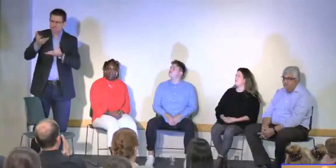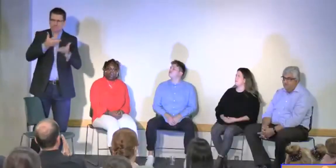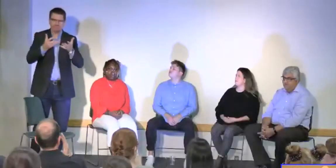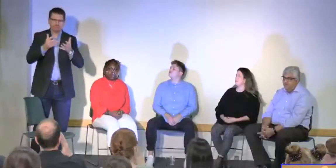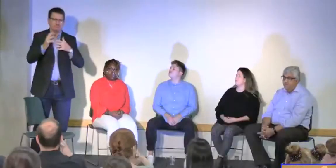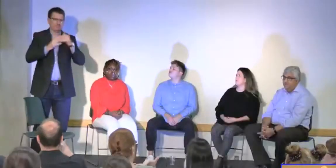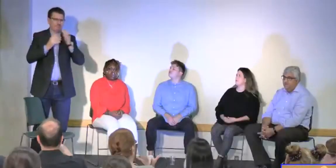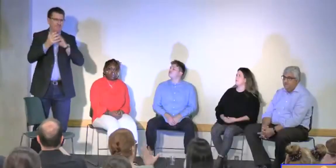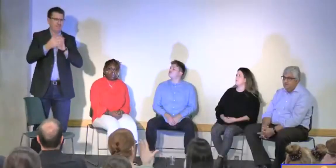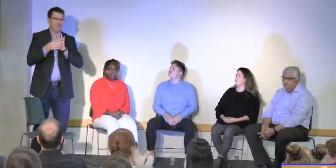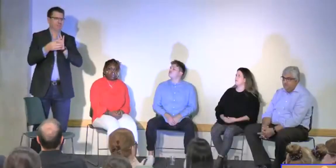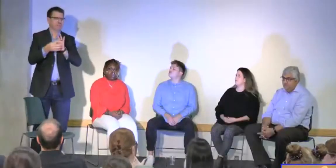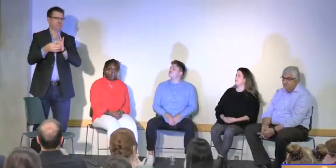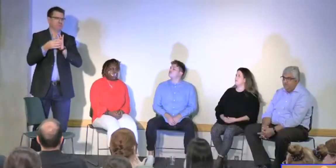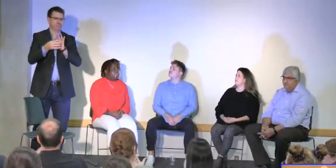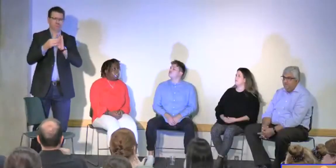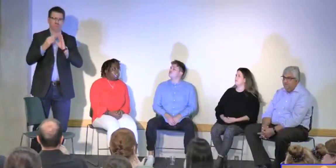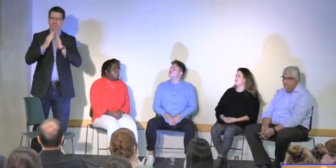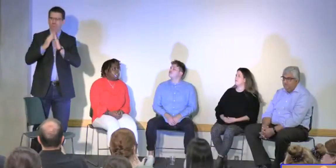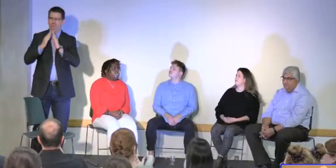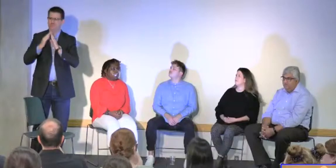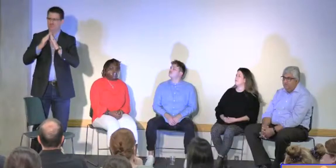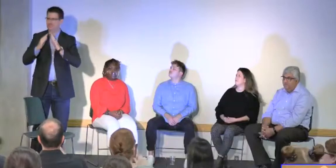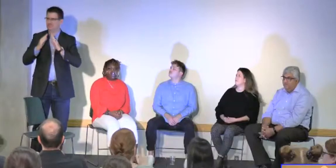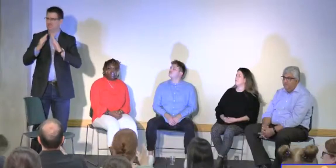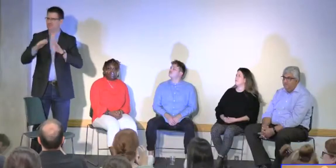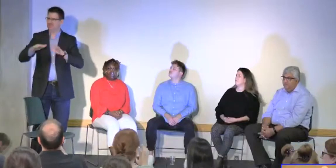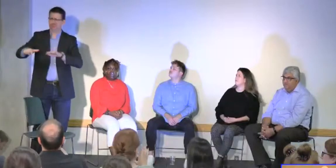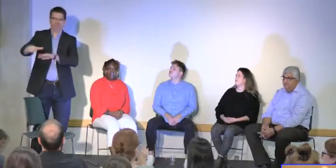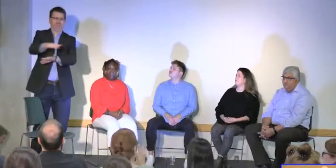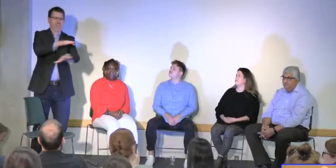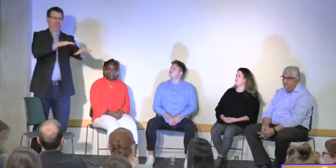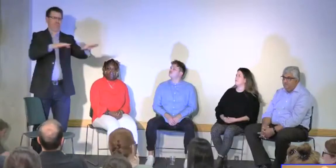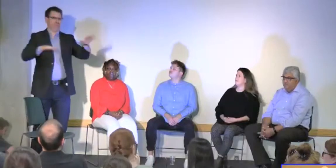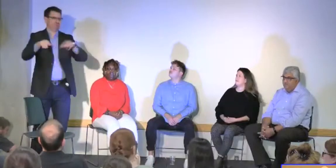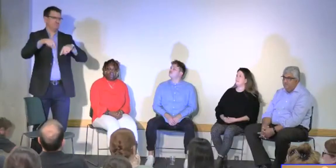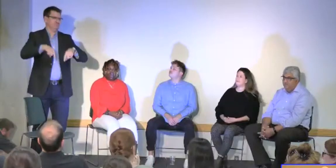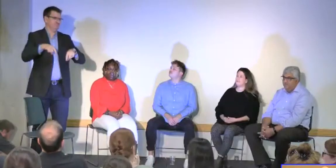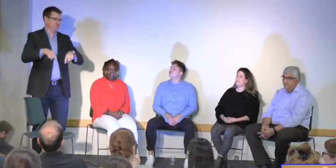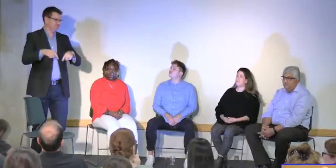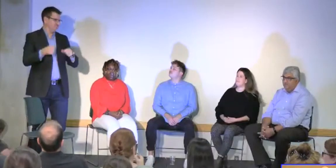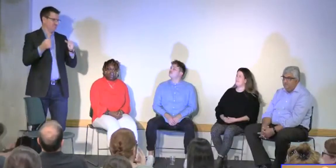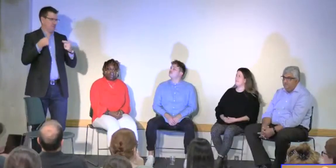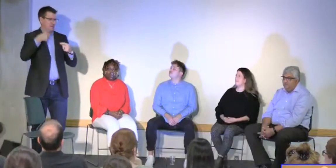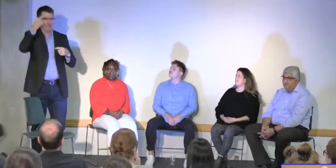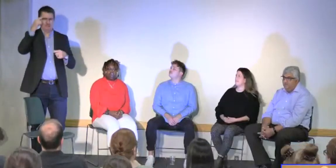the engagement and also in the community building.